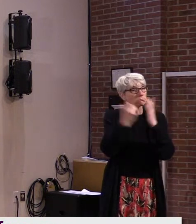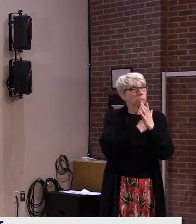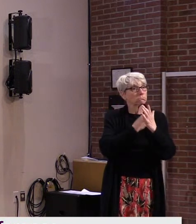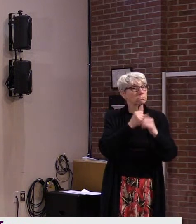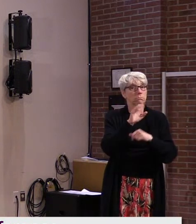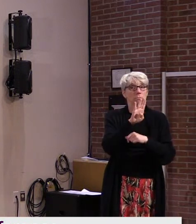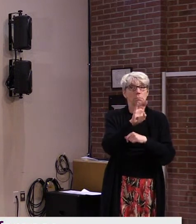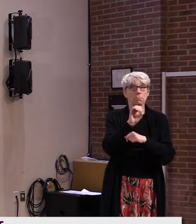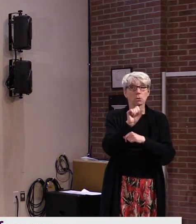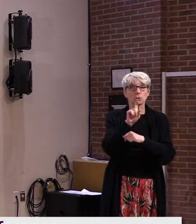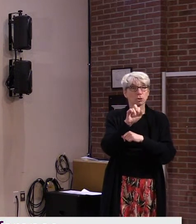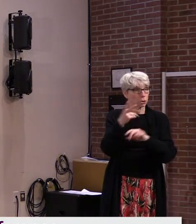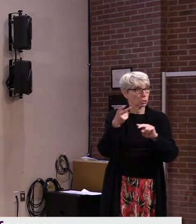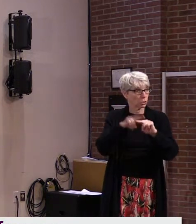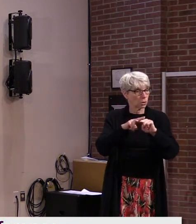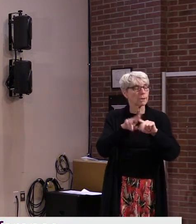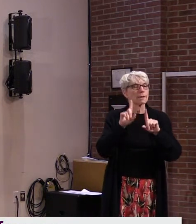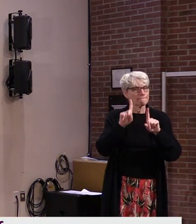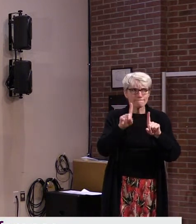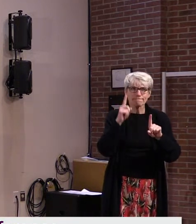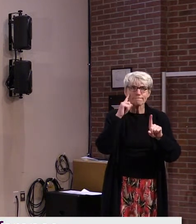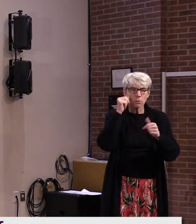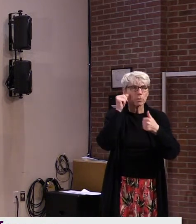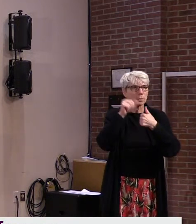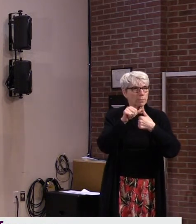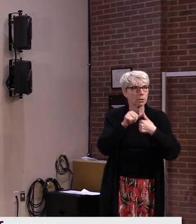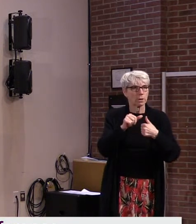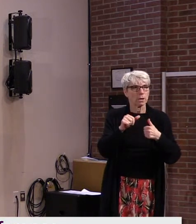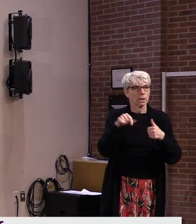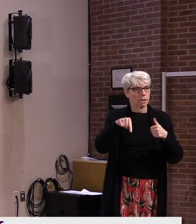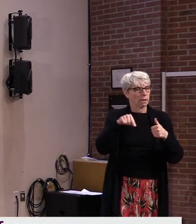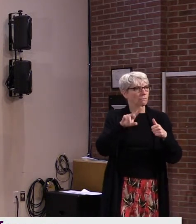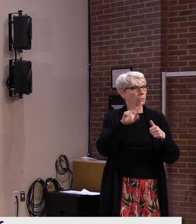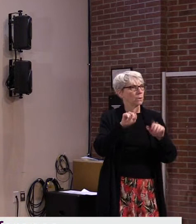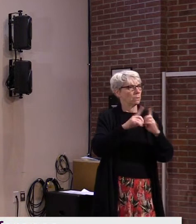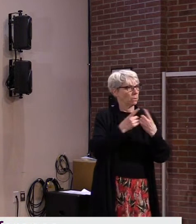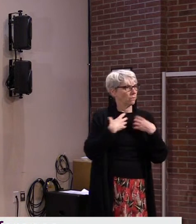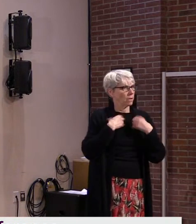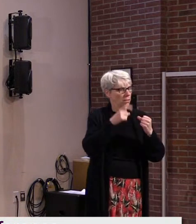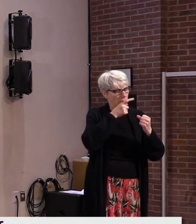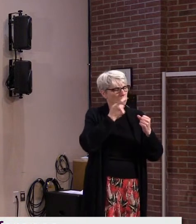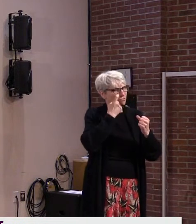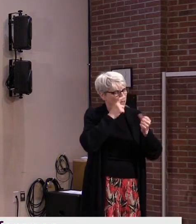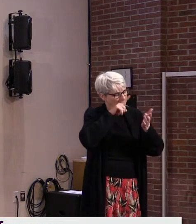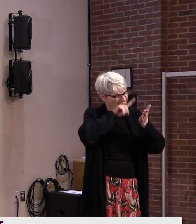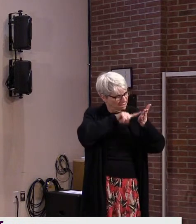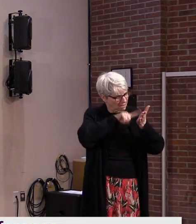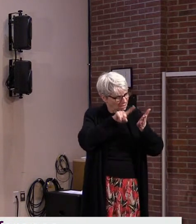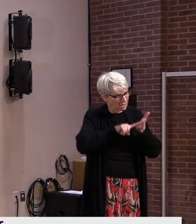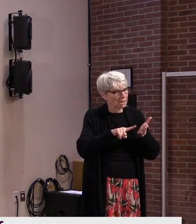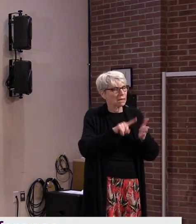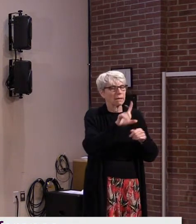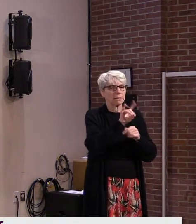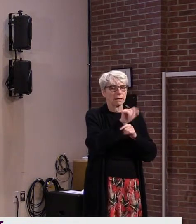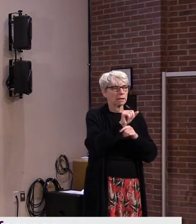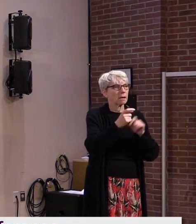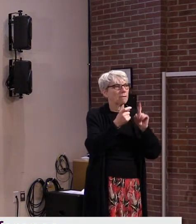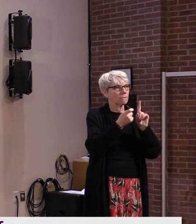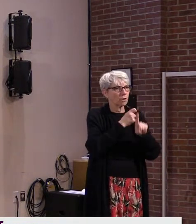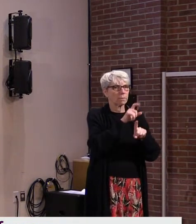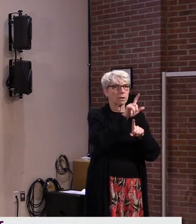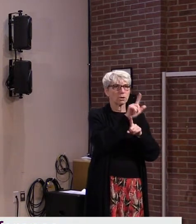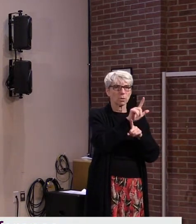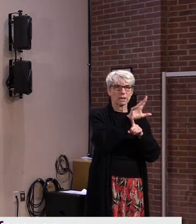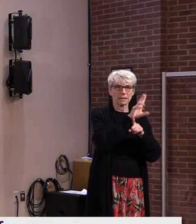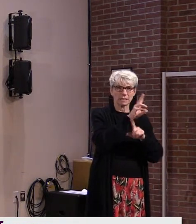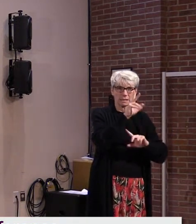about the fact that the Health Department recently analyzed data related to the 26 Vermonters who tested positive